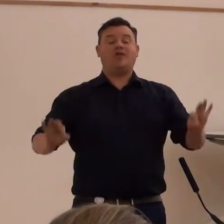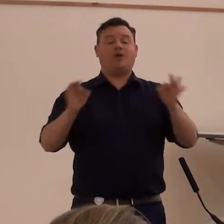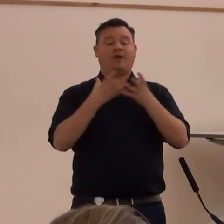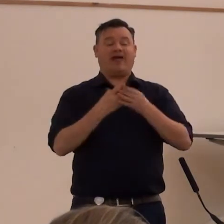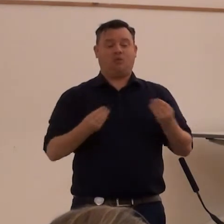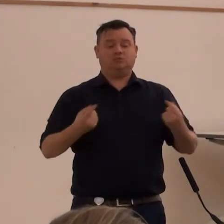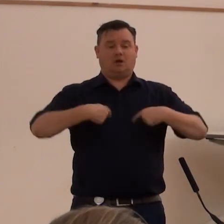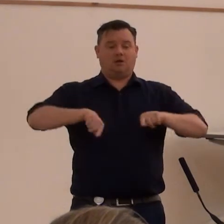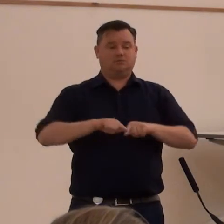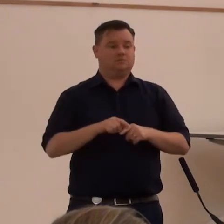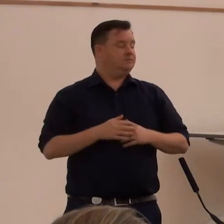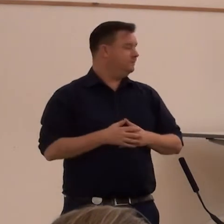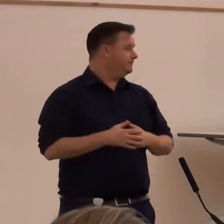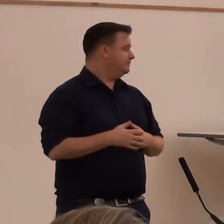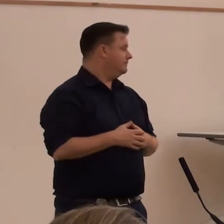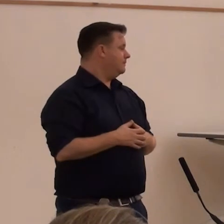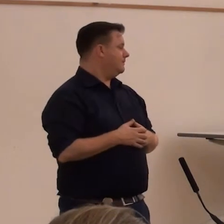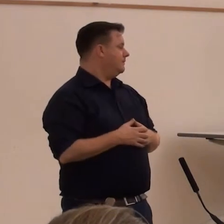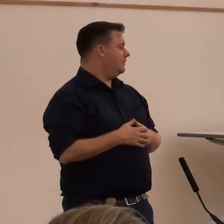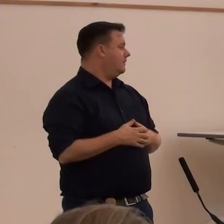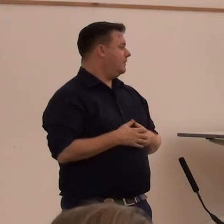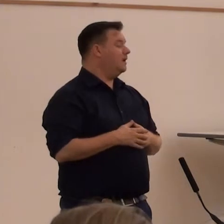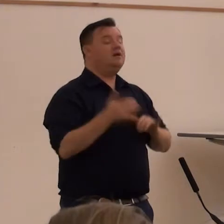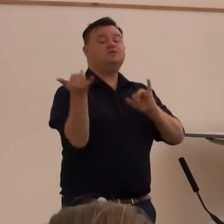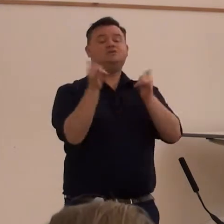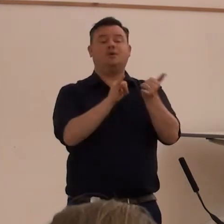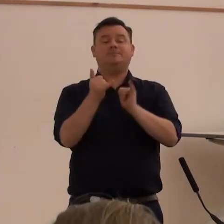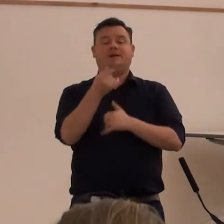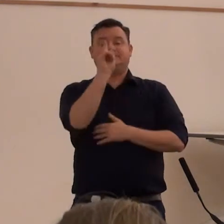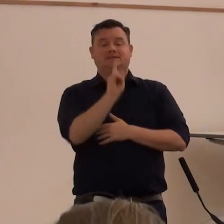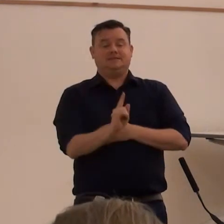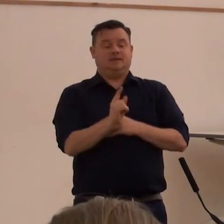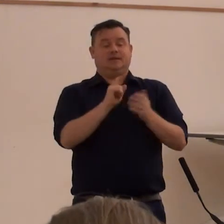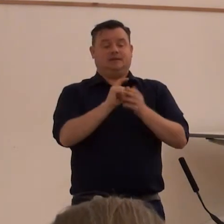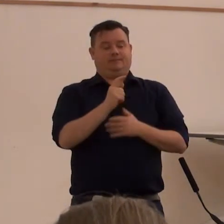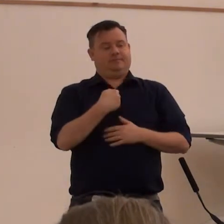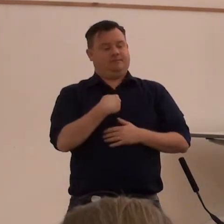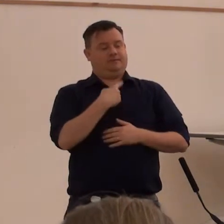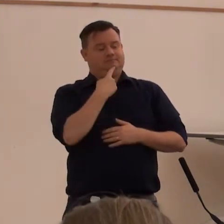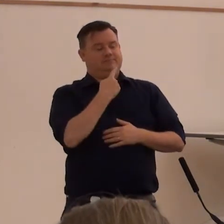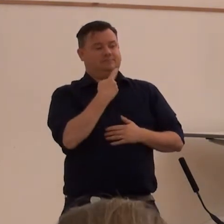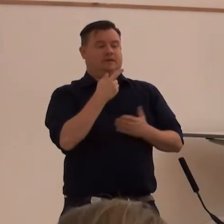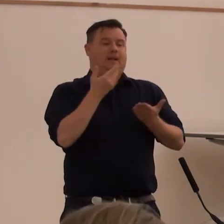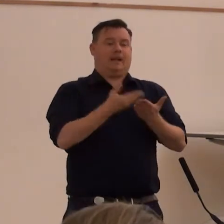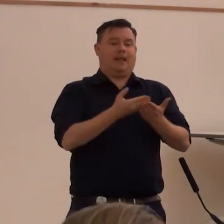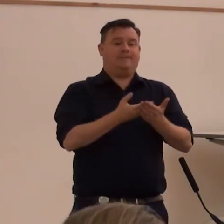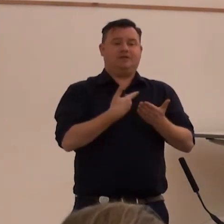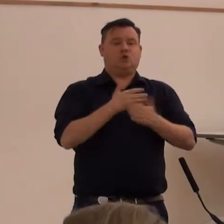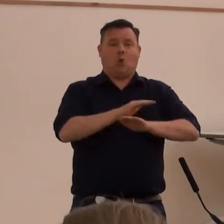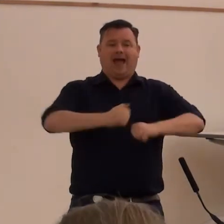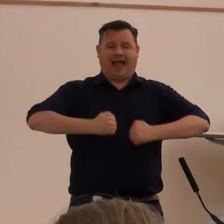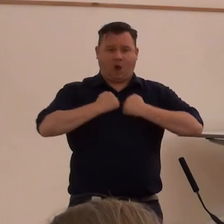slogan, right? Yeah. And sometimes disabled people try to claim it, but I'm sorry, but it's not